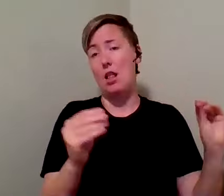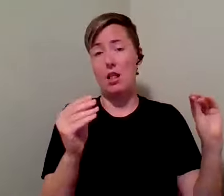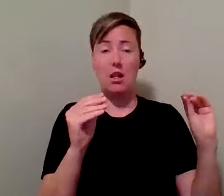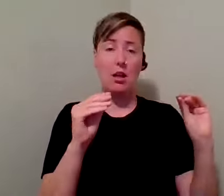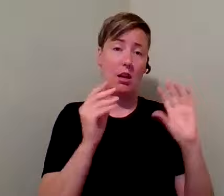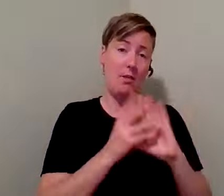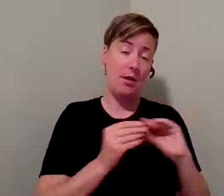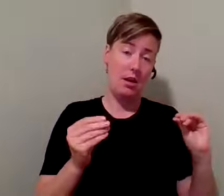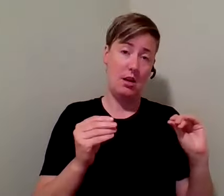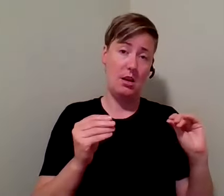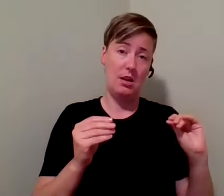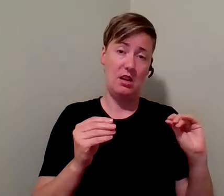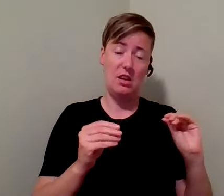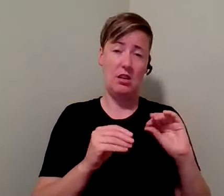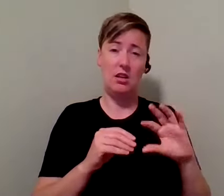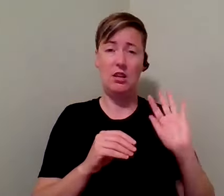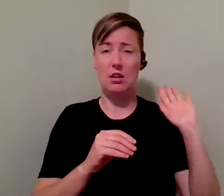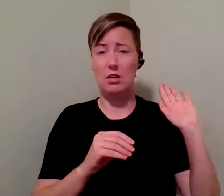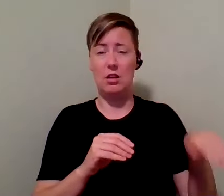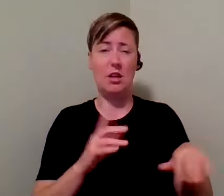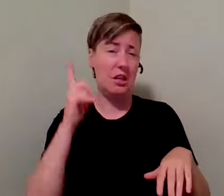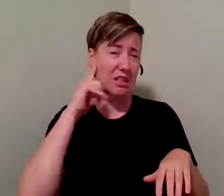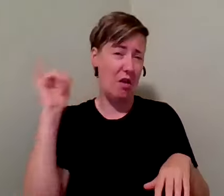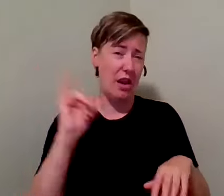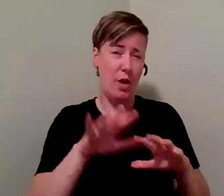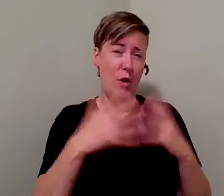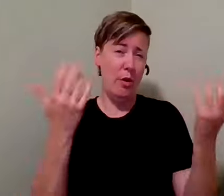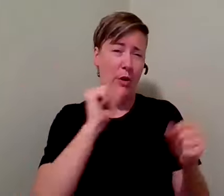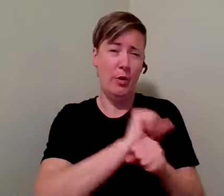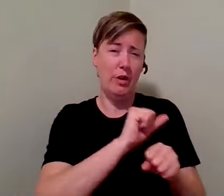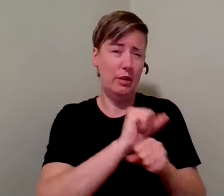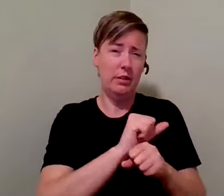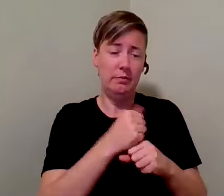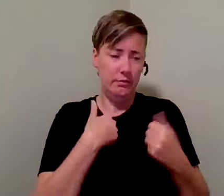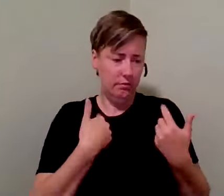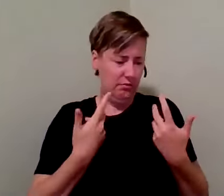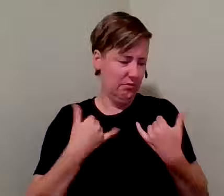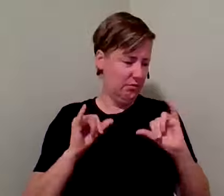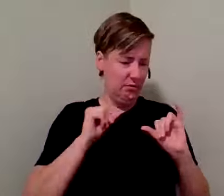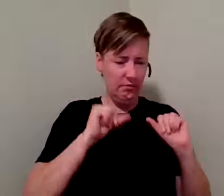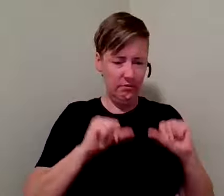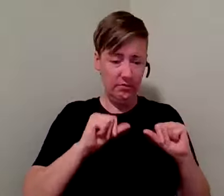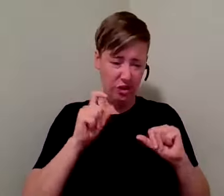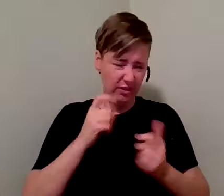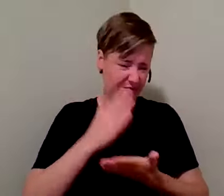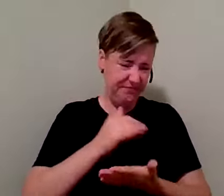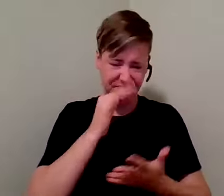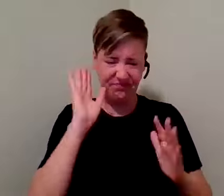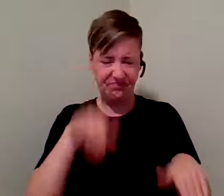this sounds like too much of work. And I wasn't even sure I wanted to stop drinking. Then I found this other group of people called the